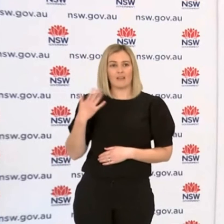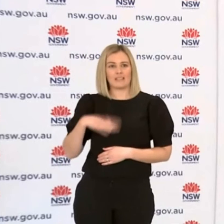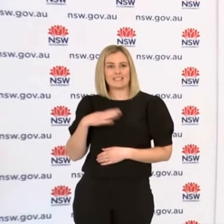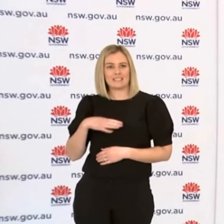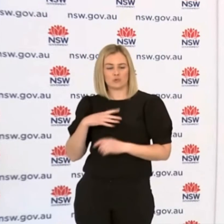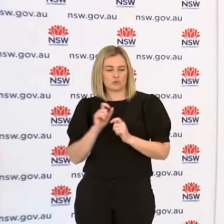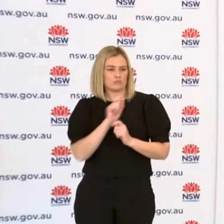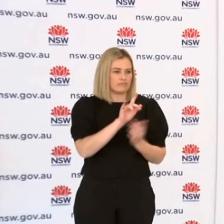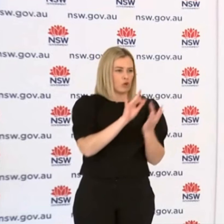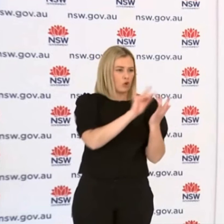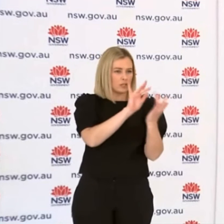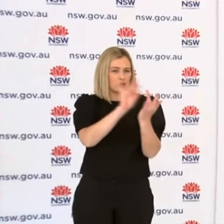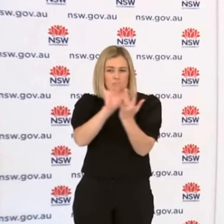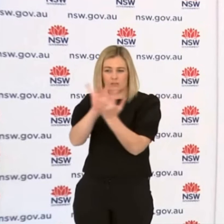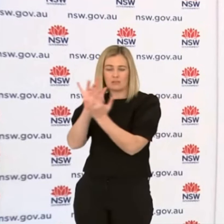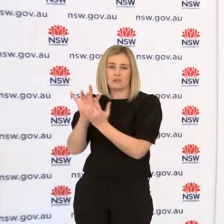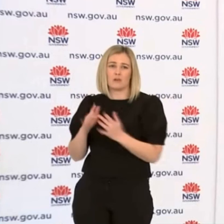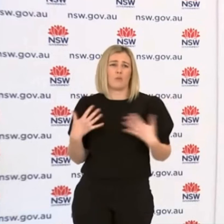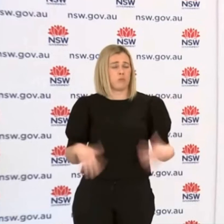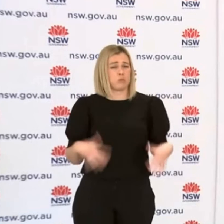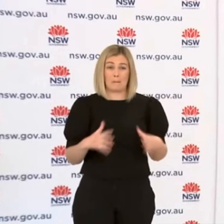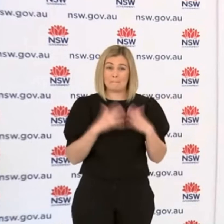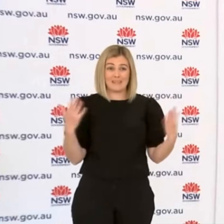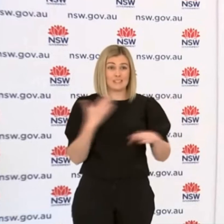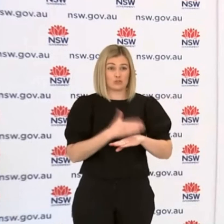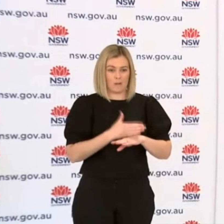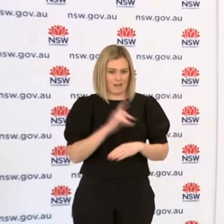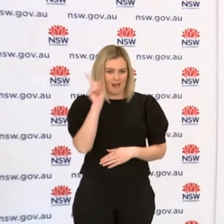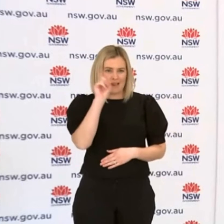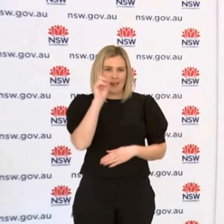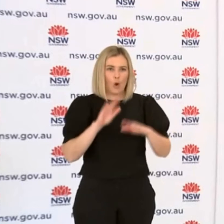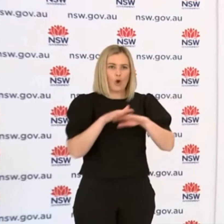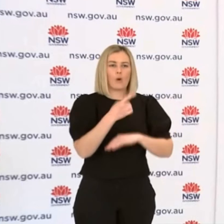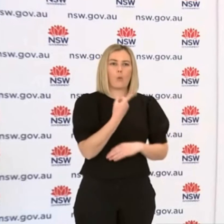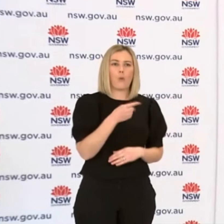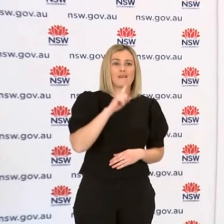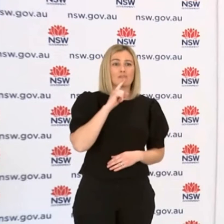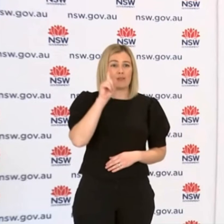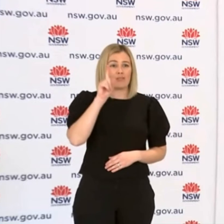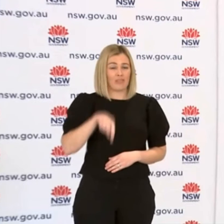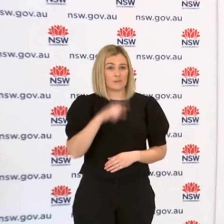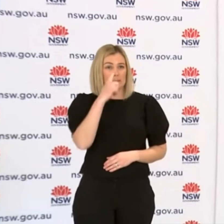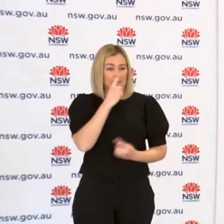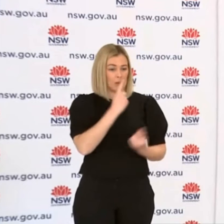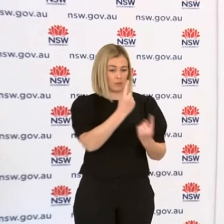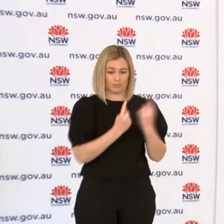very big task, and now that we're up over 100,000, there's no question it's putting pressure on the not only New South Wales pathology,